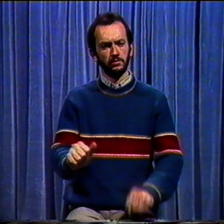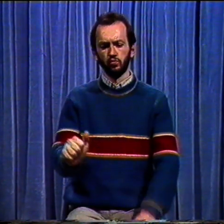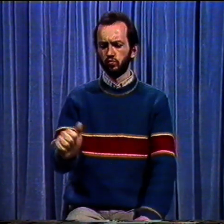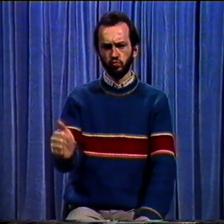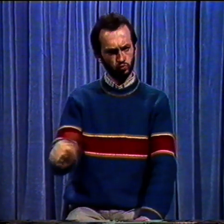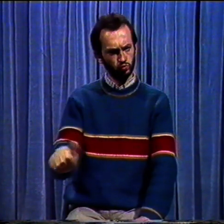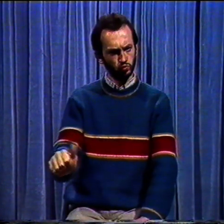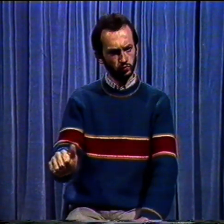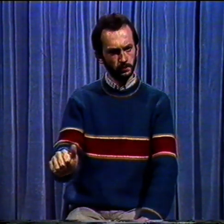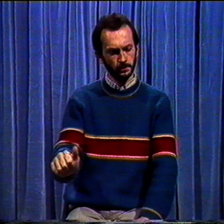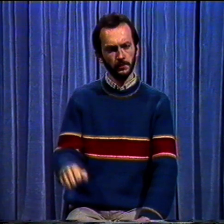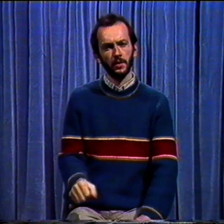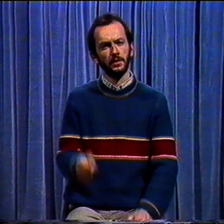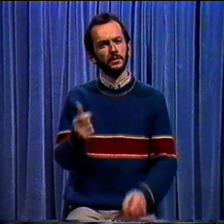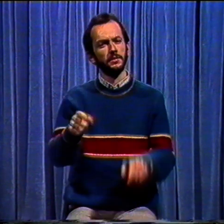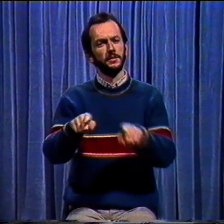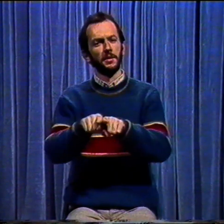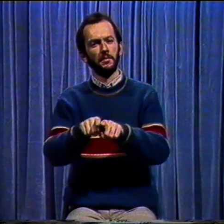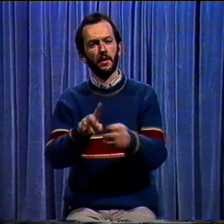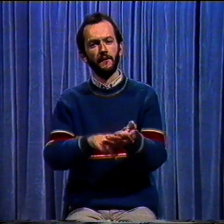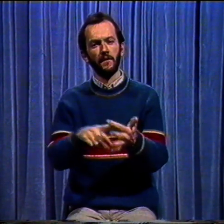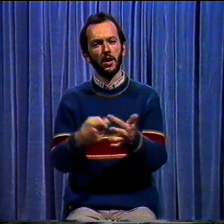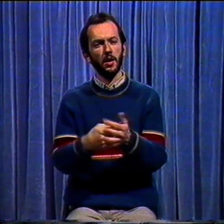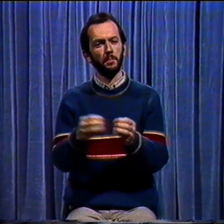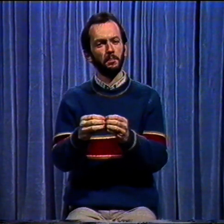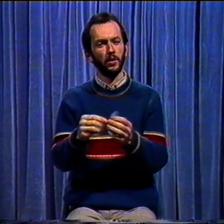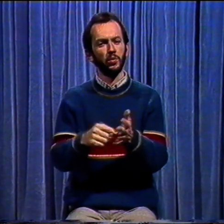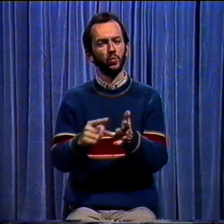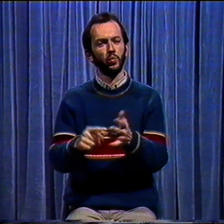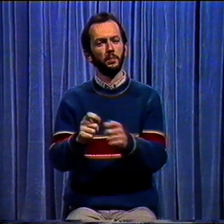If I start with that, it's similar to the verb to be.